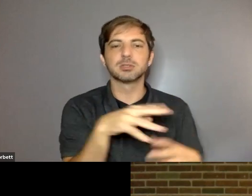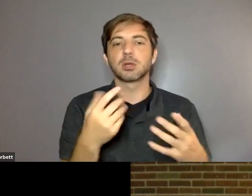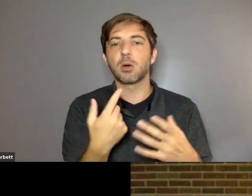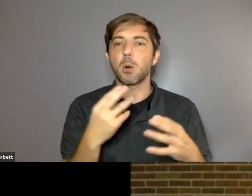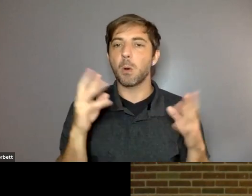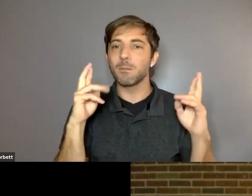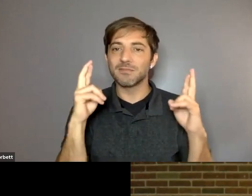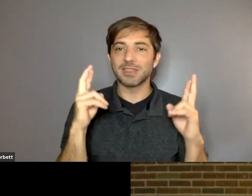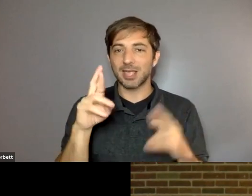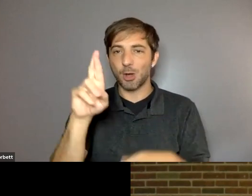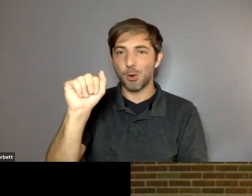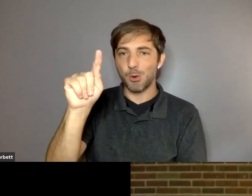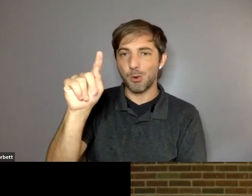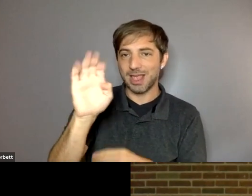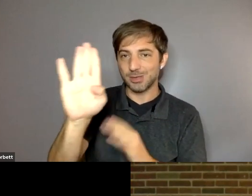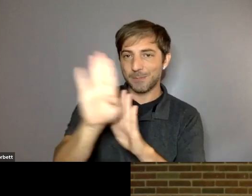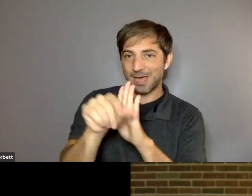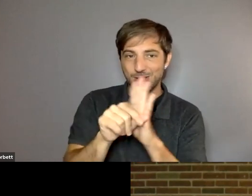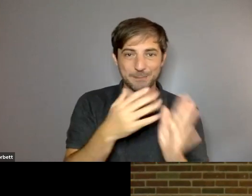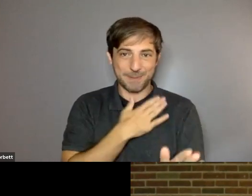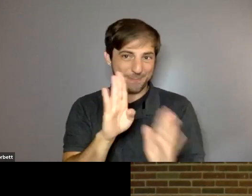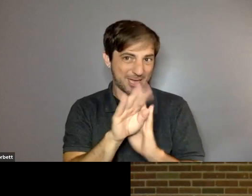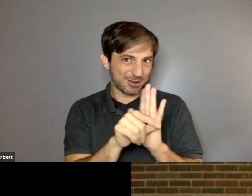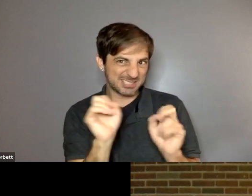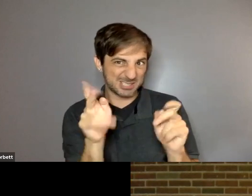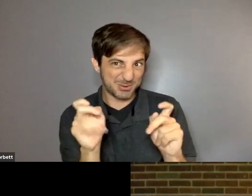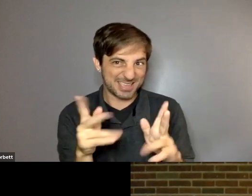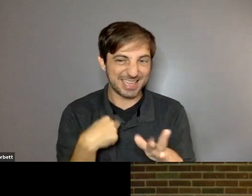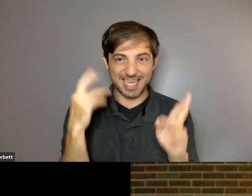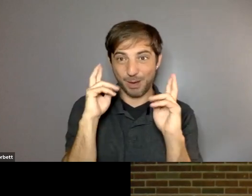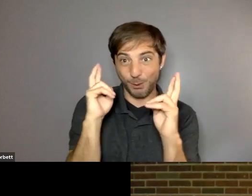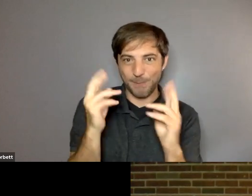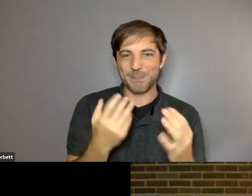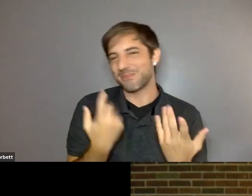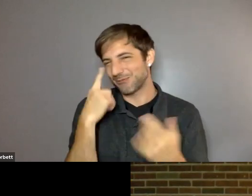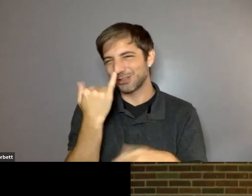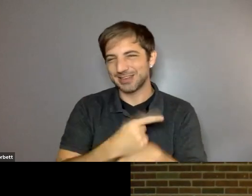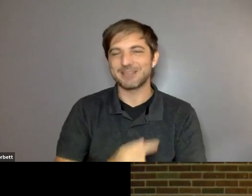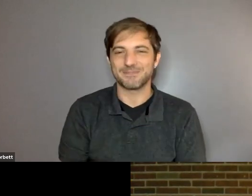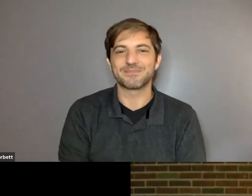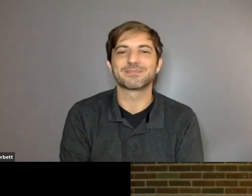background is a little is okay for my background here today.